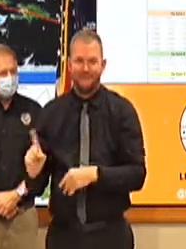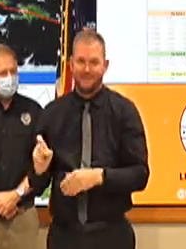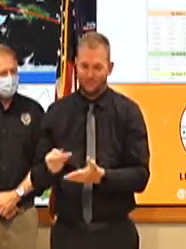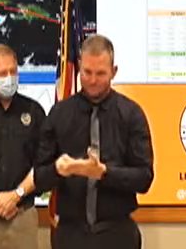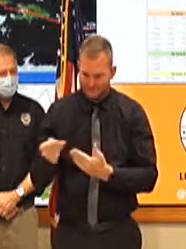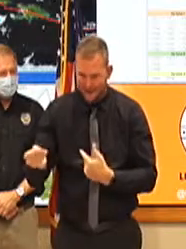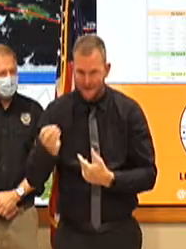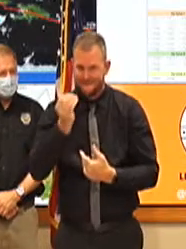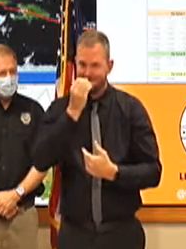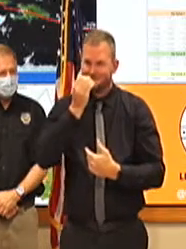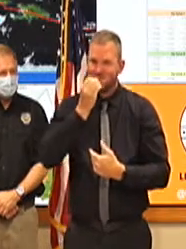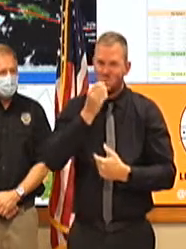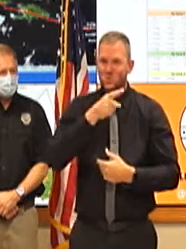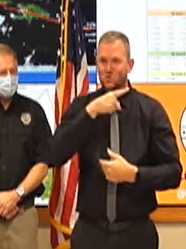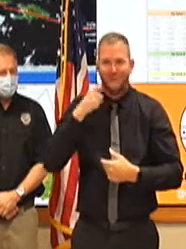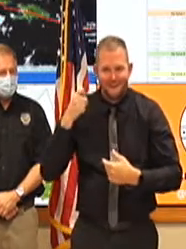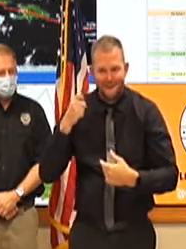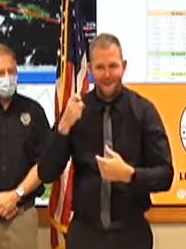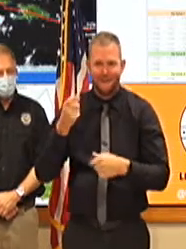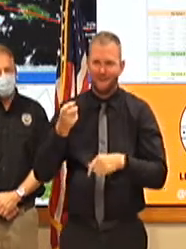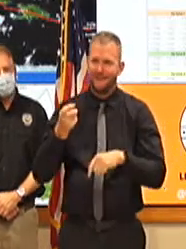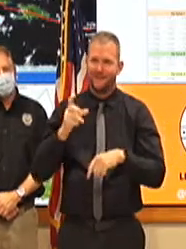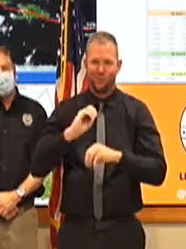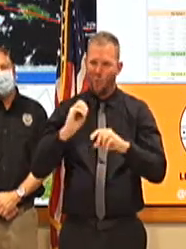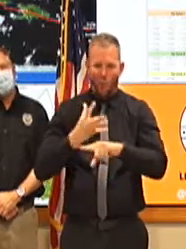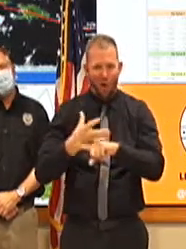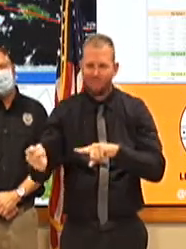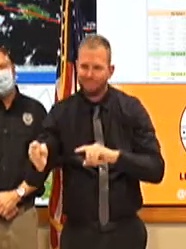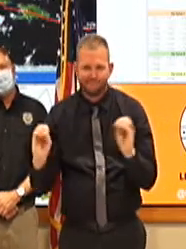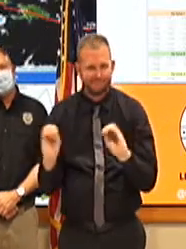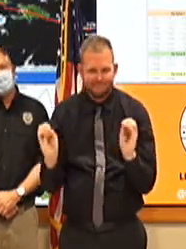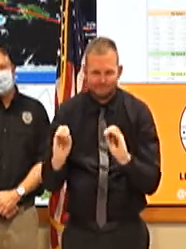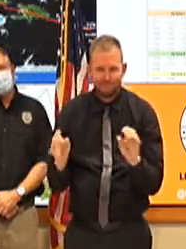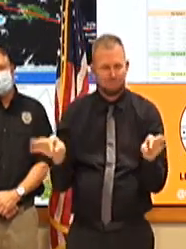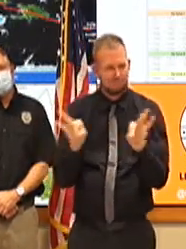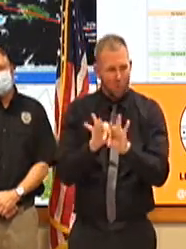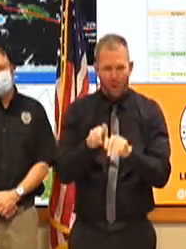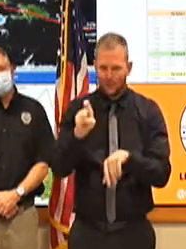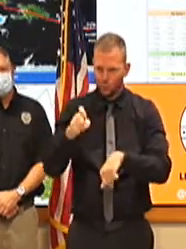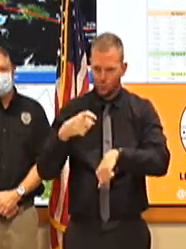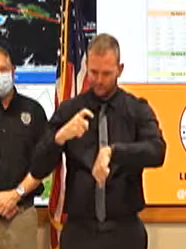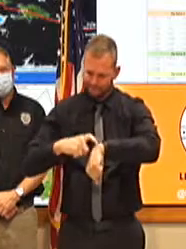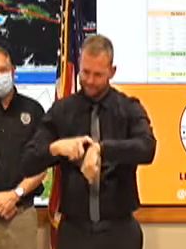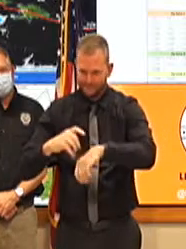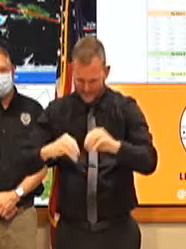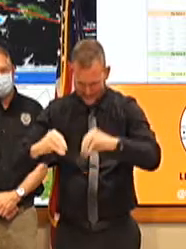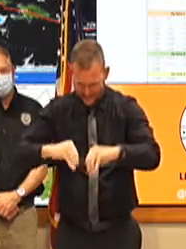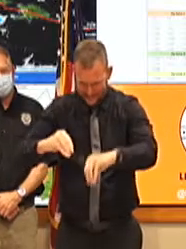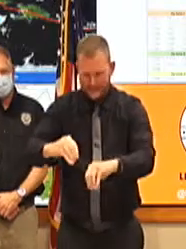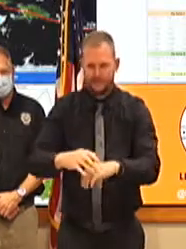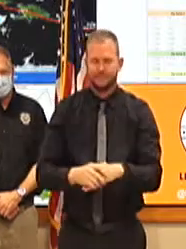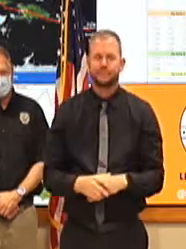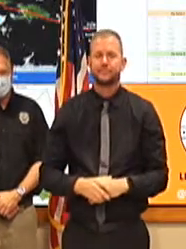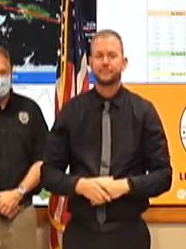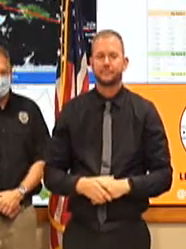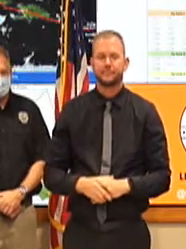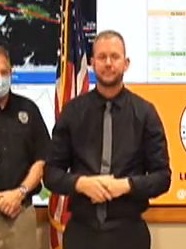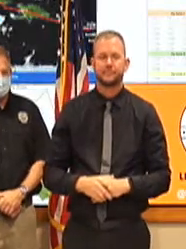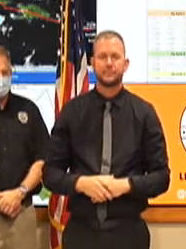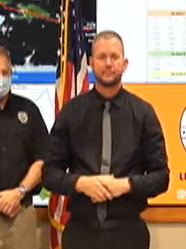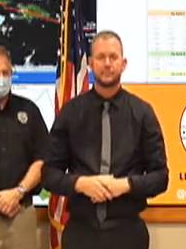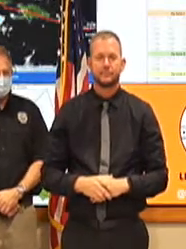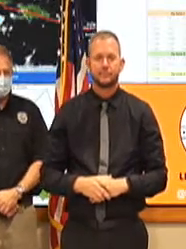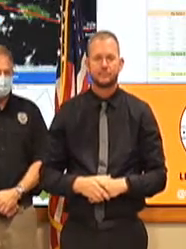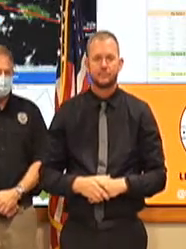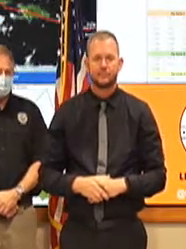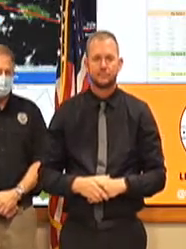power, and prepare accordingly. I also want to encourage people to check